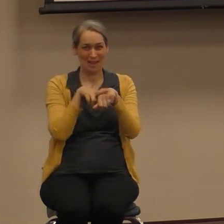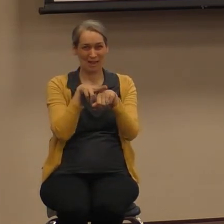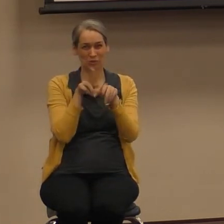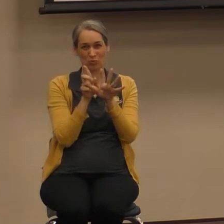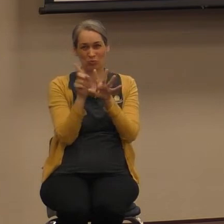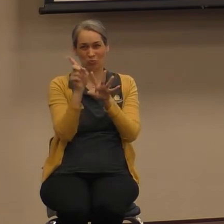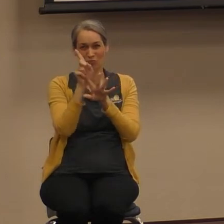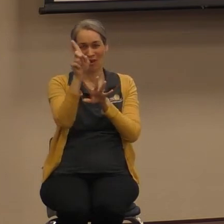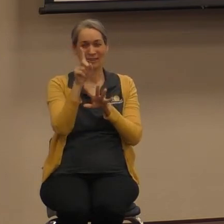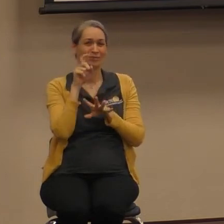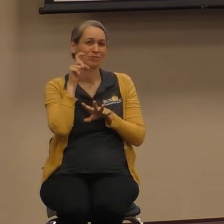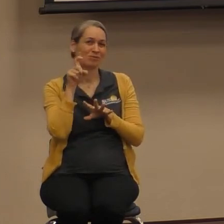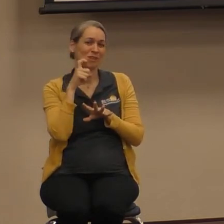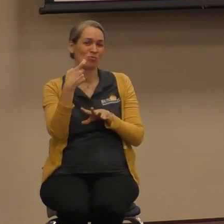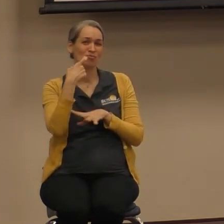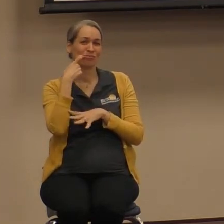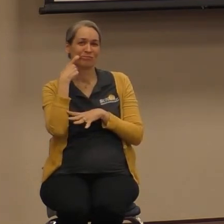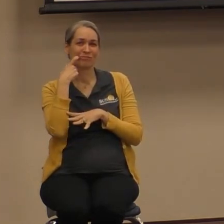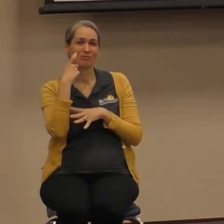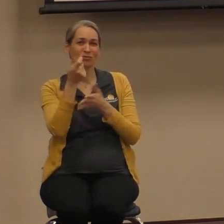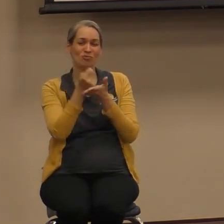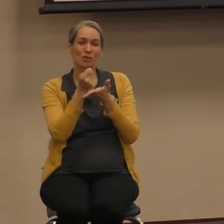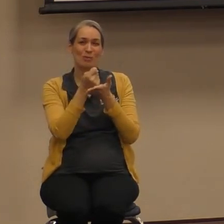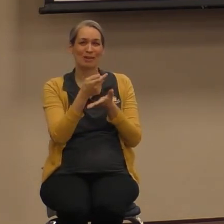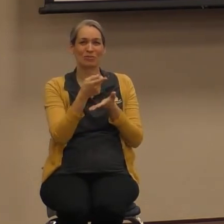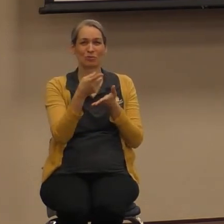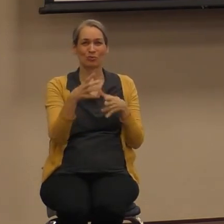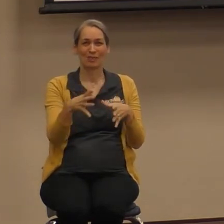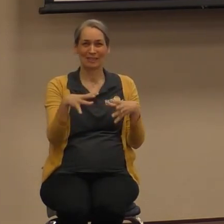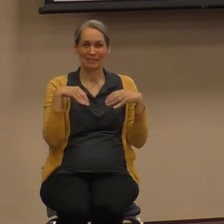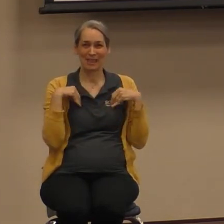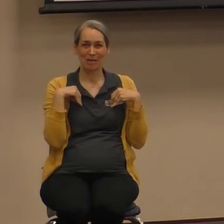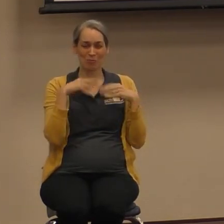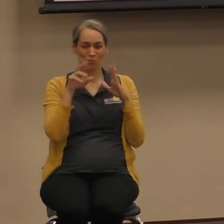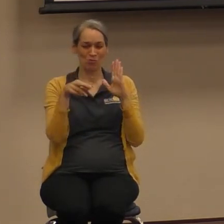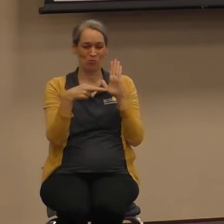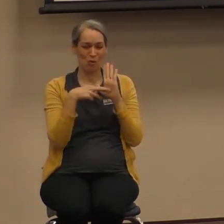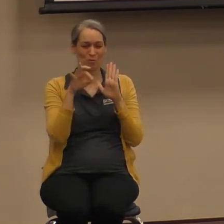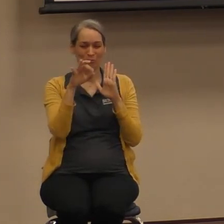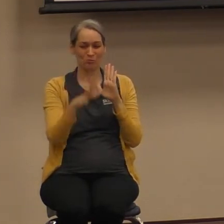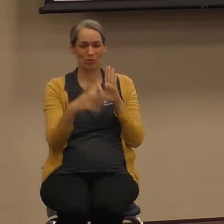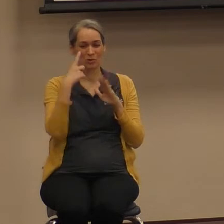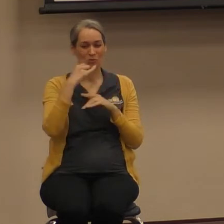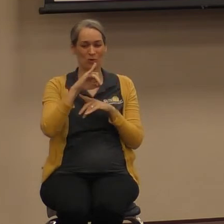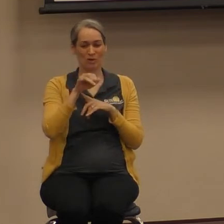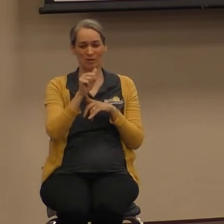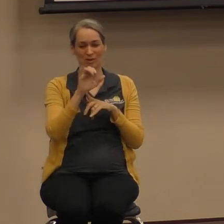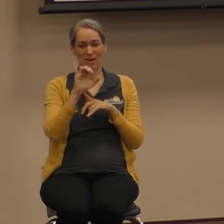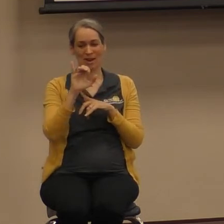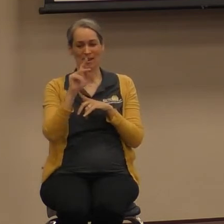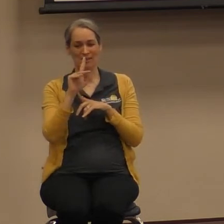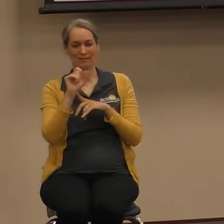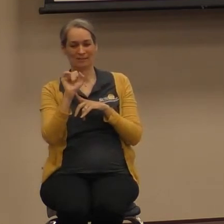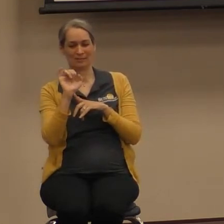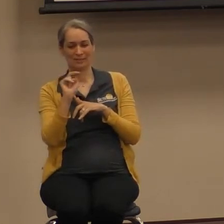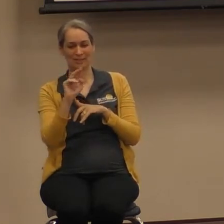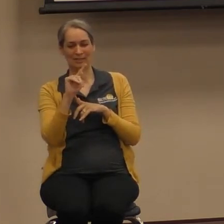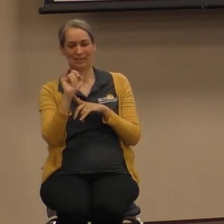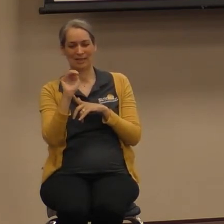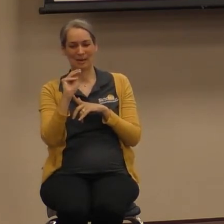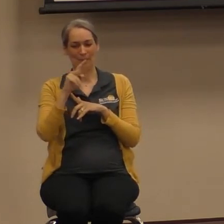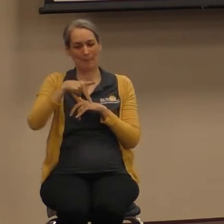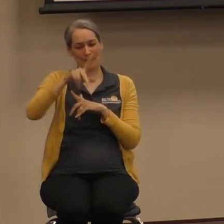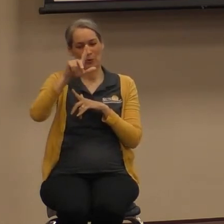Facility and to take the role as of minister for the Jackson Temple Church of Christ. So, without further